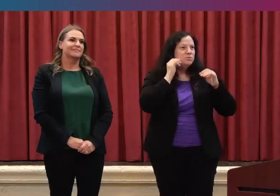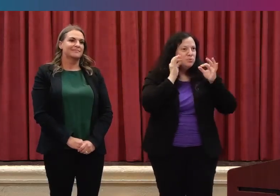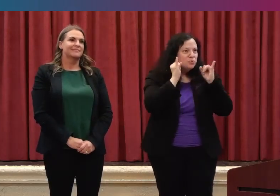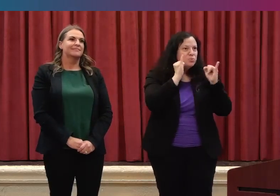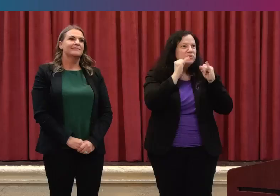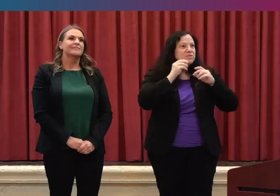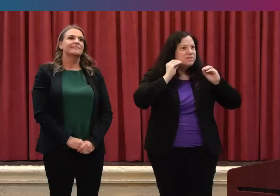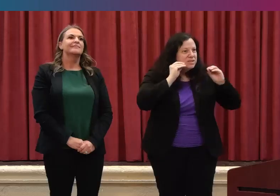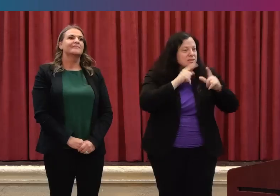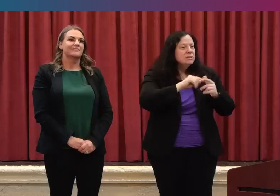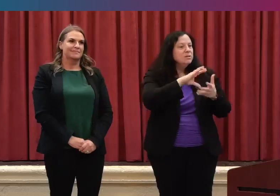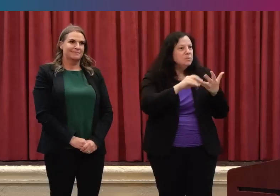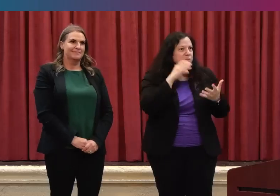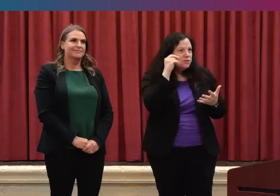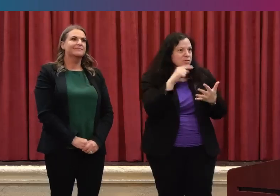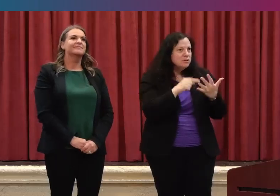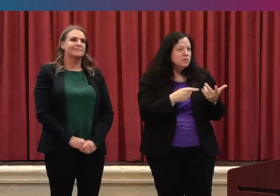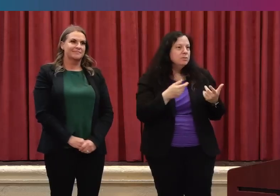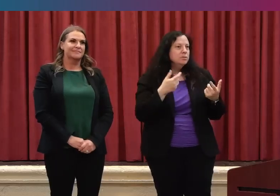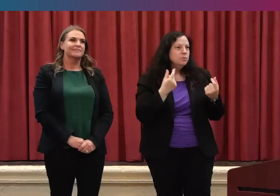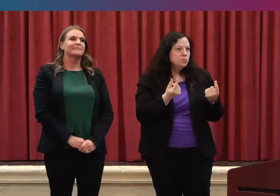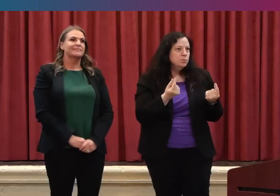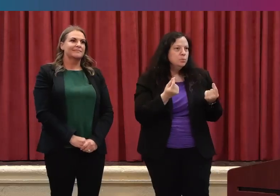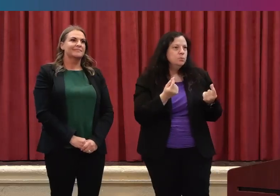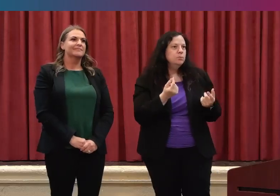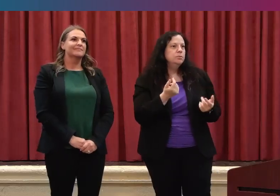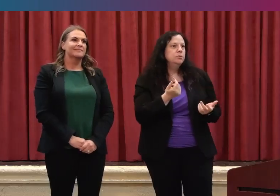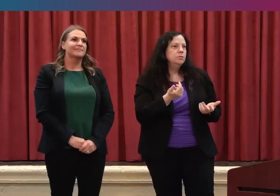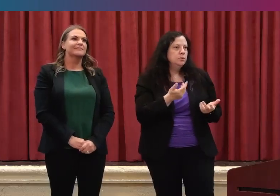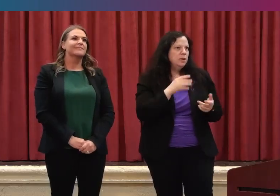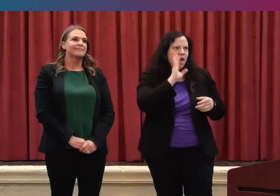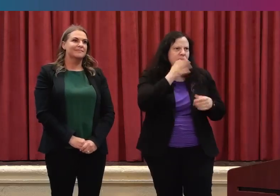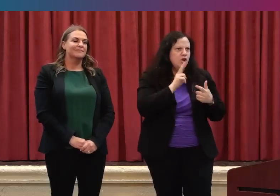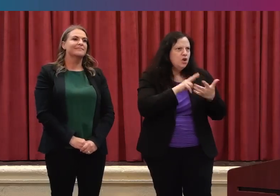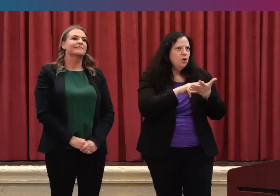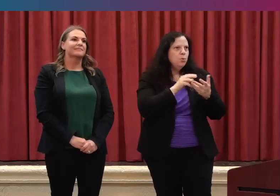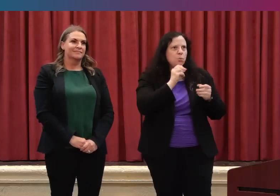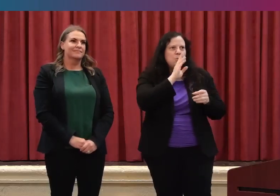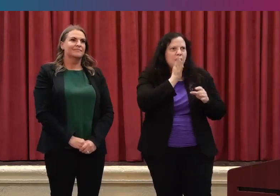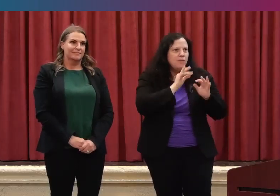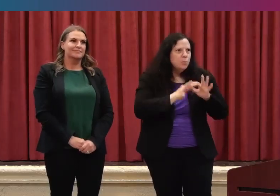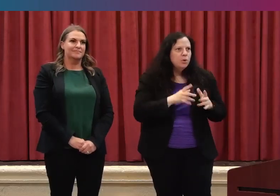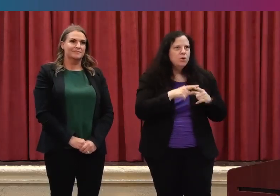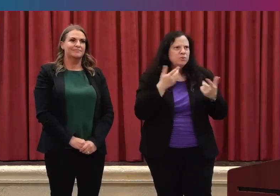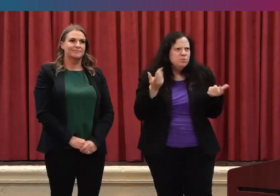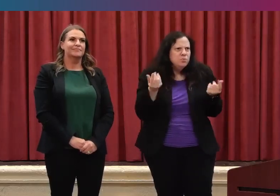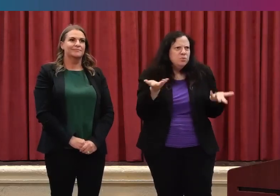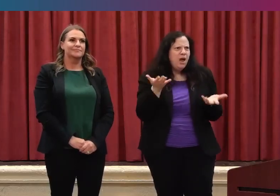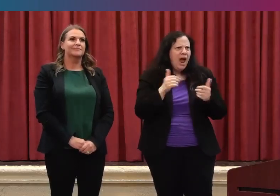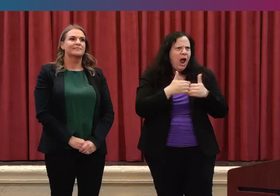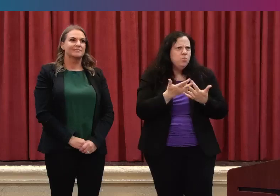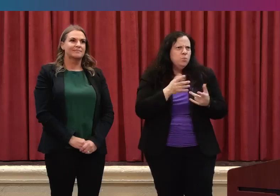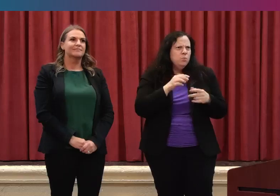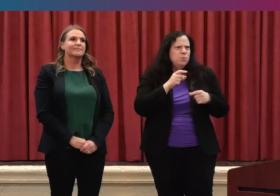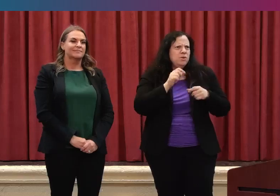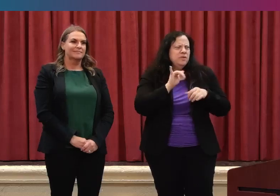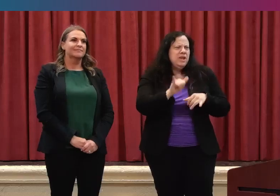The instructions, the company, they don't know what to do. They've never contracted with an interpreter or contracted with anybody. How can they